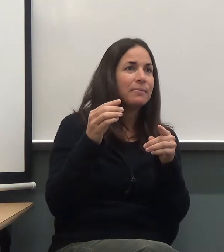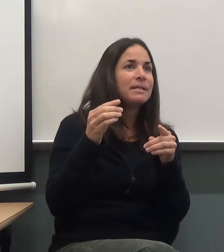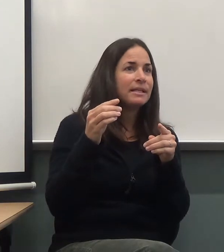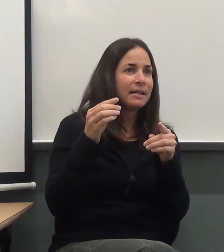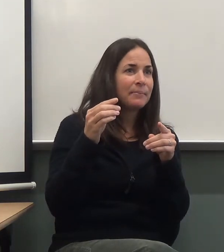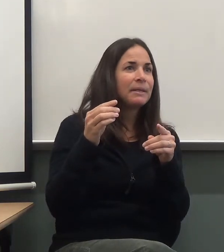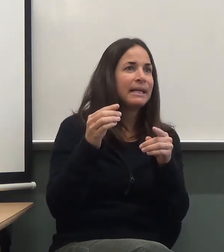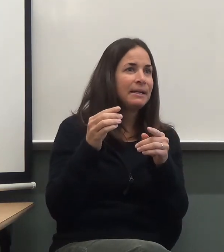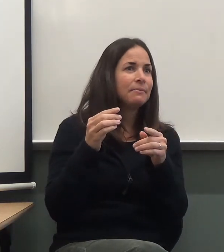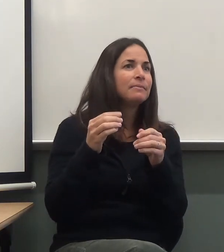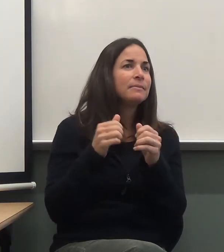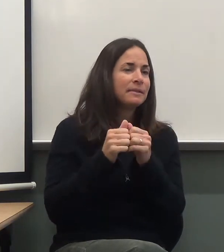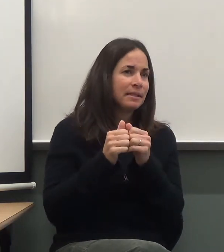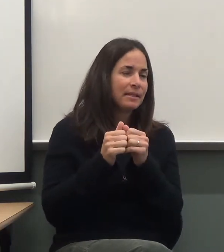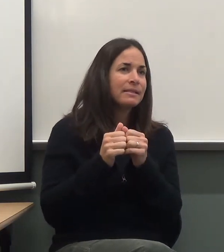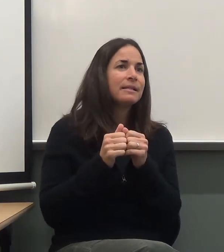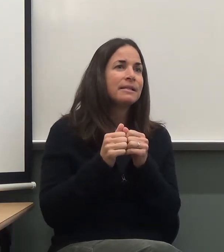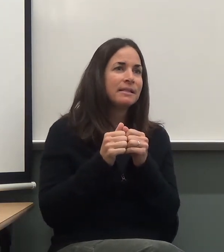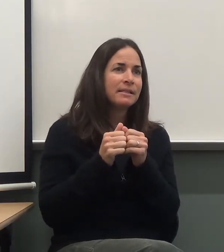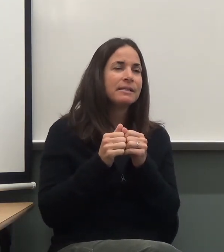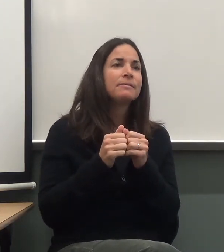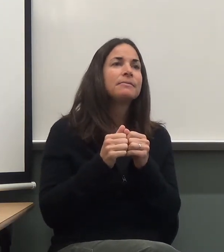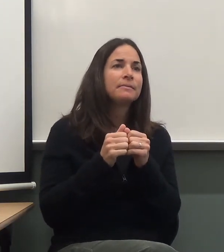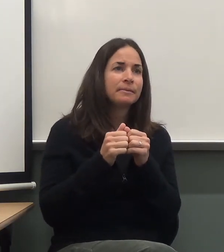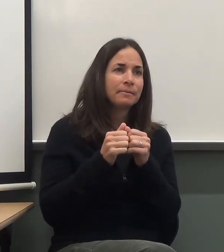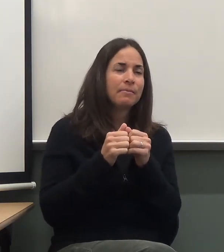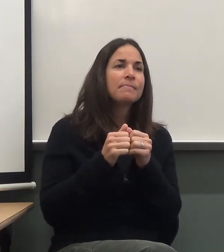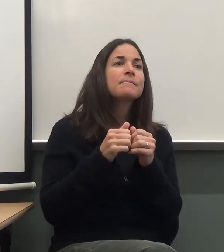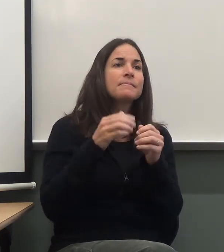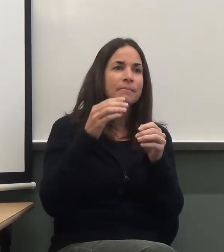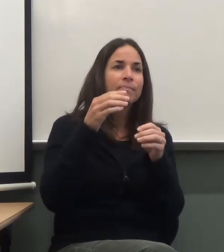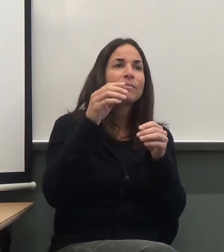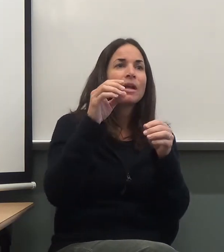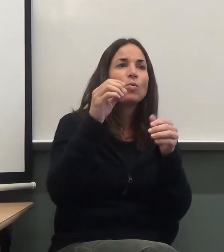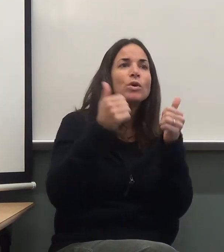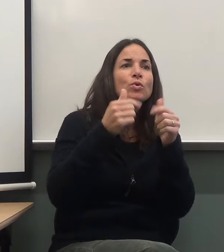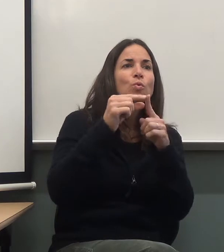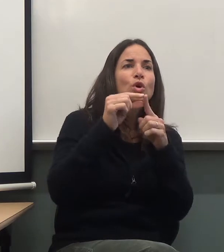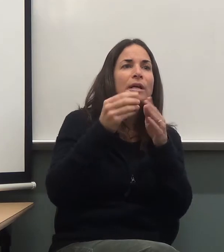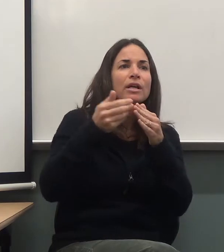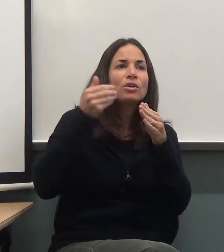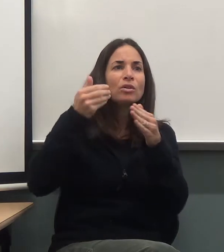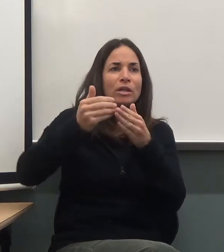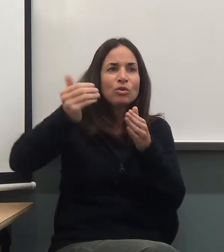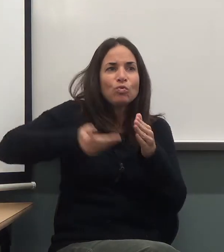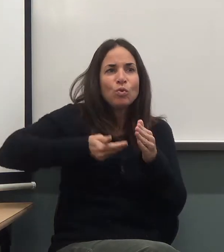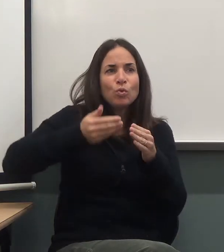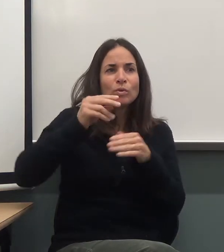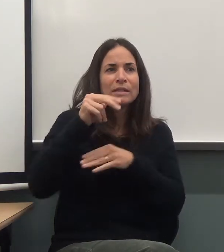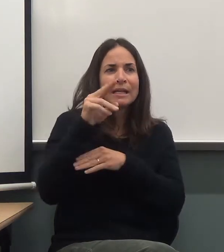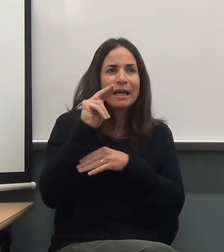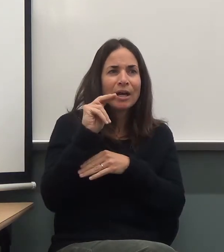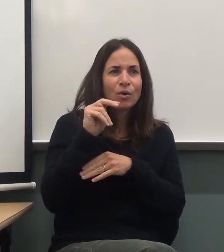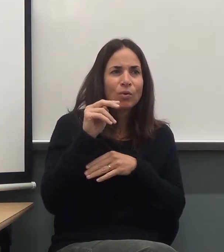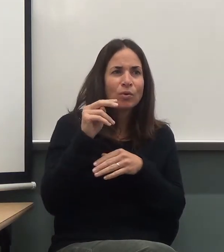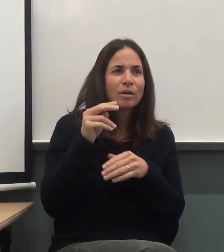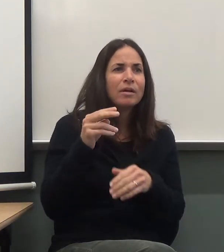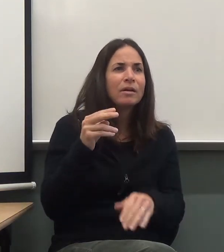Limited and complete. Okay, no. Limited and Sentence. complete has to do with the sentence. We're just working on parts of speech. Article. So which